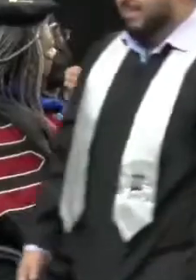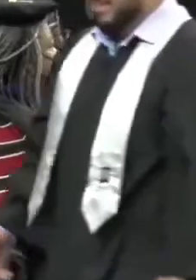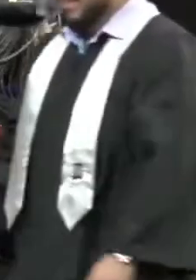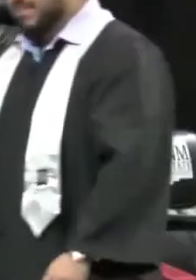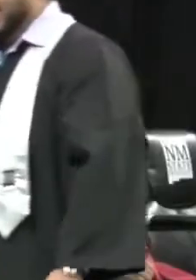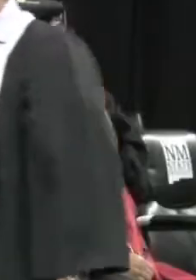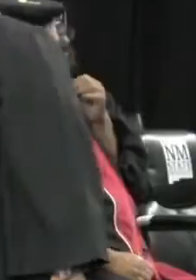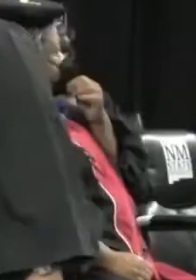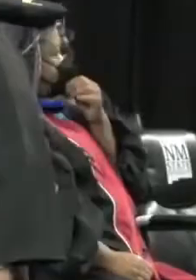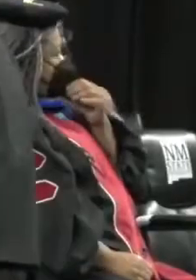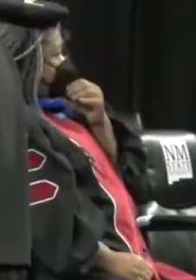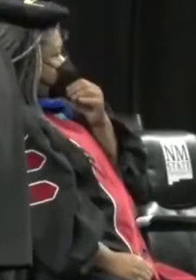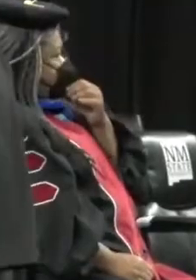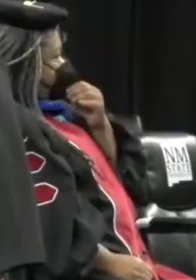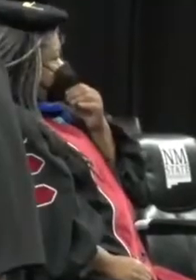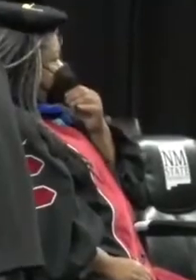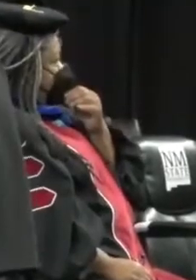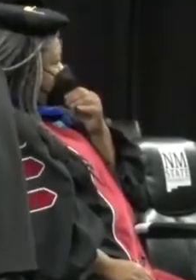Oh, this is me.